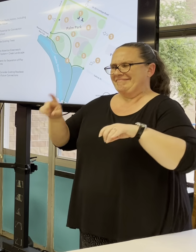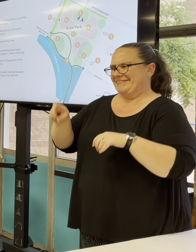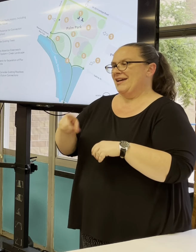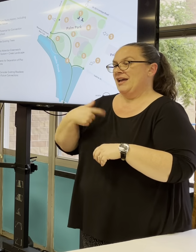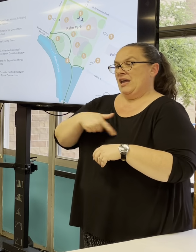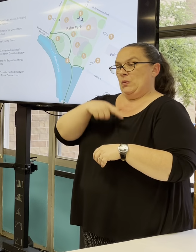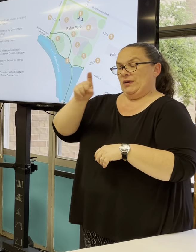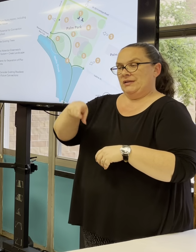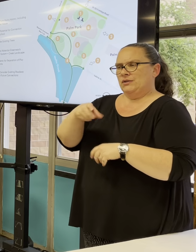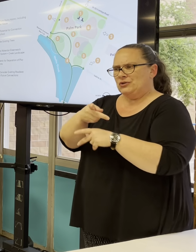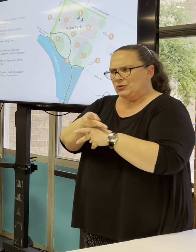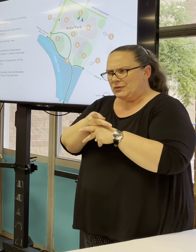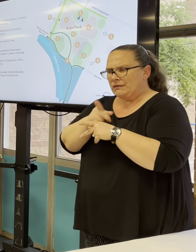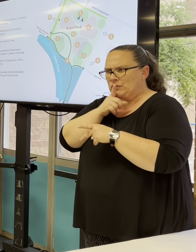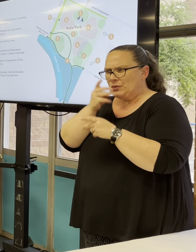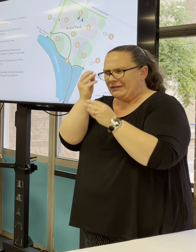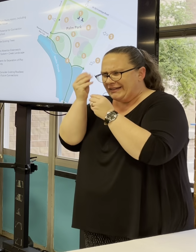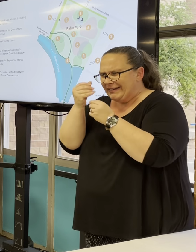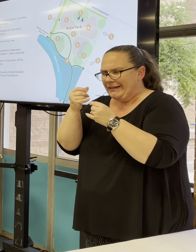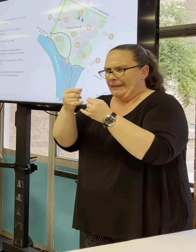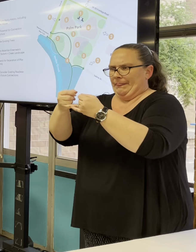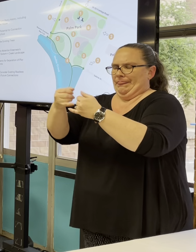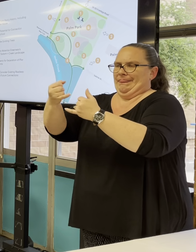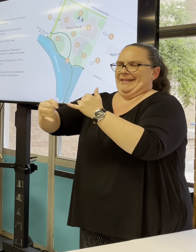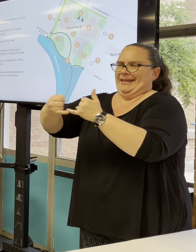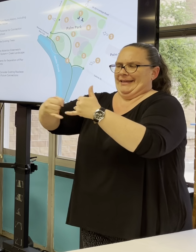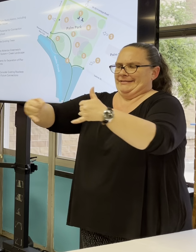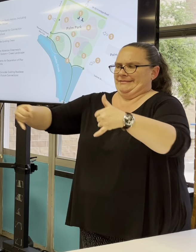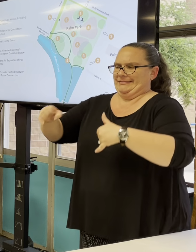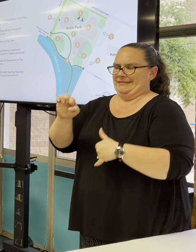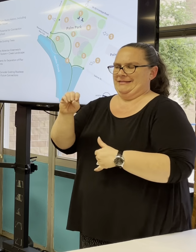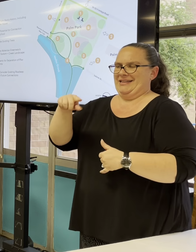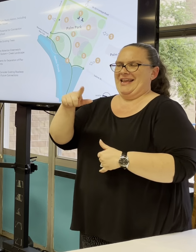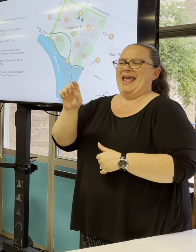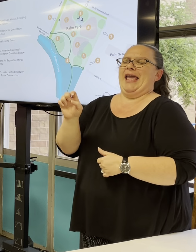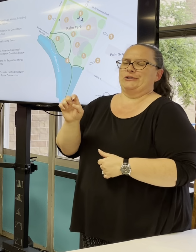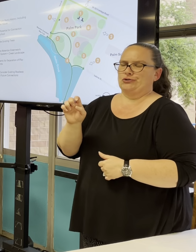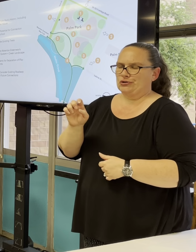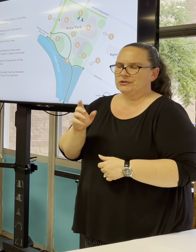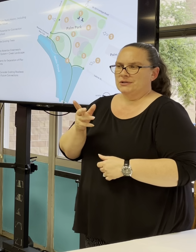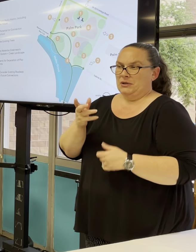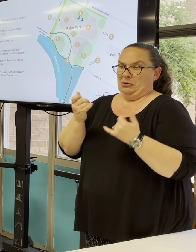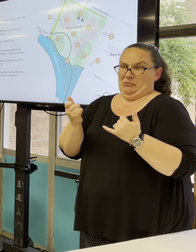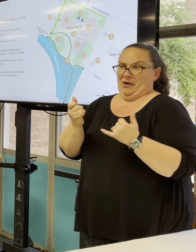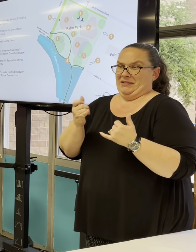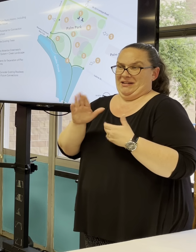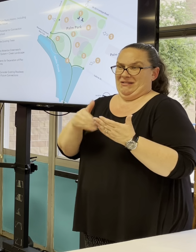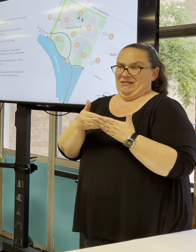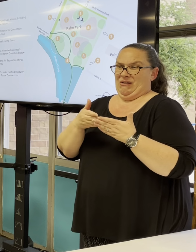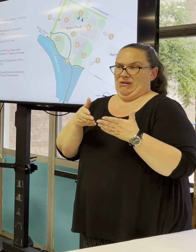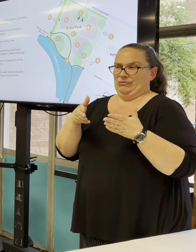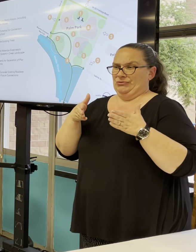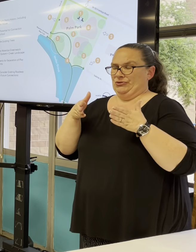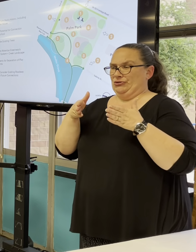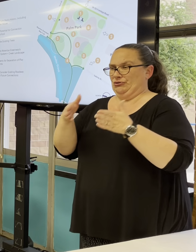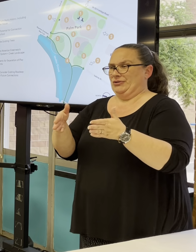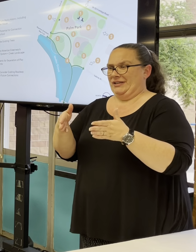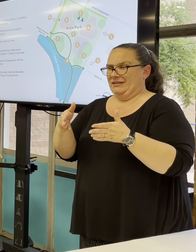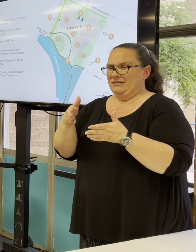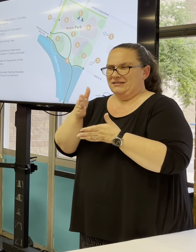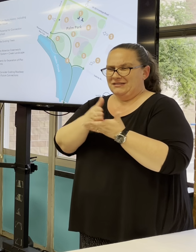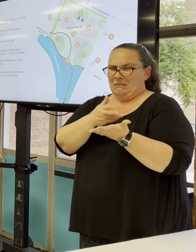And then we need to carefully consider the edges. And the edges are in flux. Right now, they're kind of all street levels, and there's some